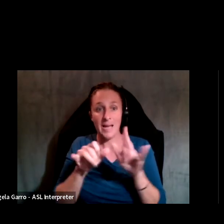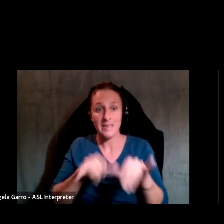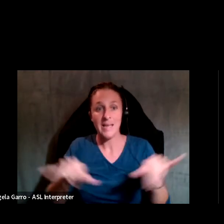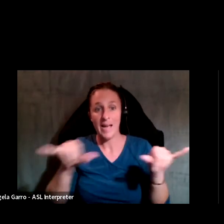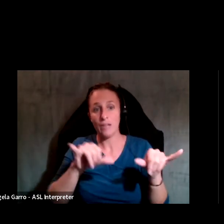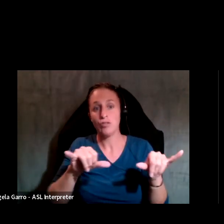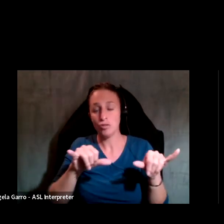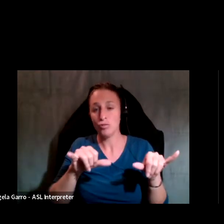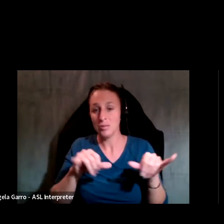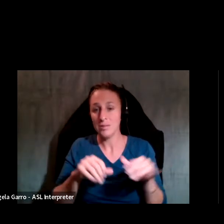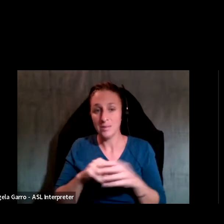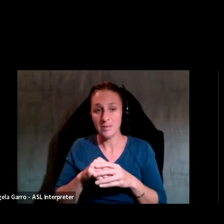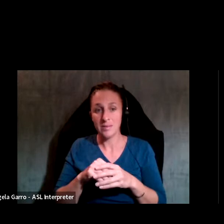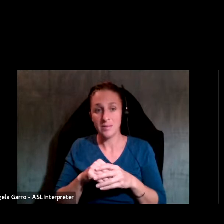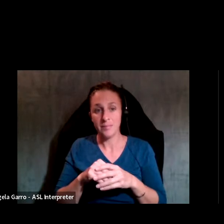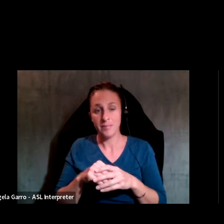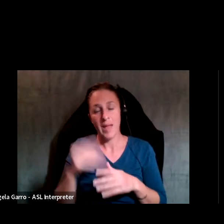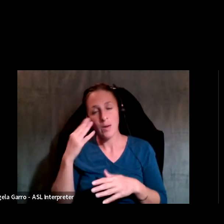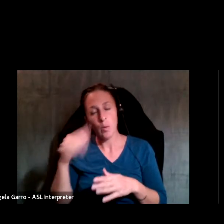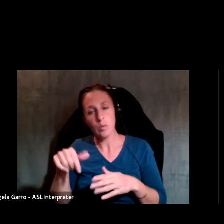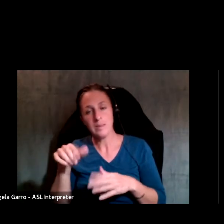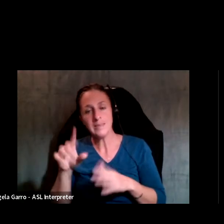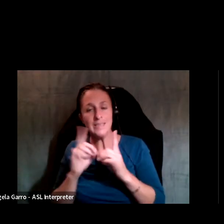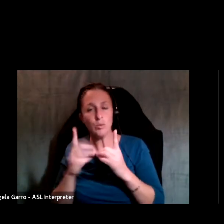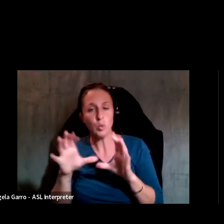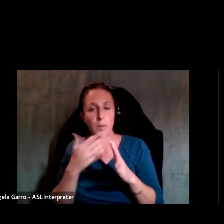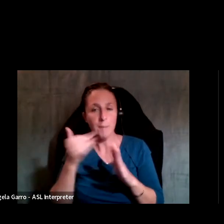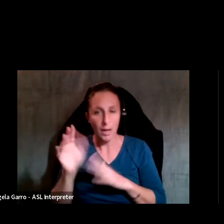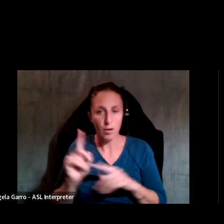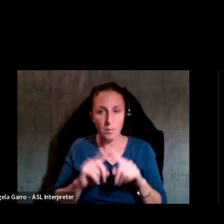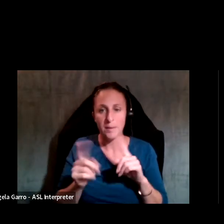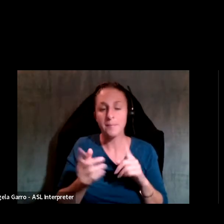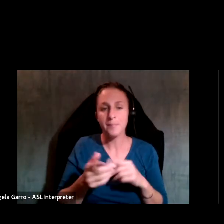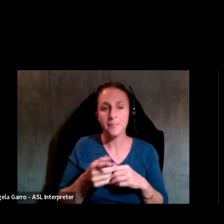than that. Yeah. Right. I have more questions, but go ahead. Go ahead.